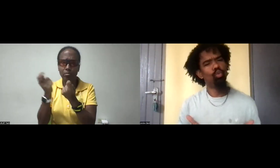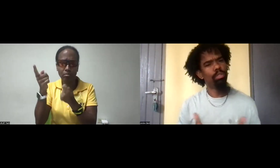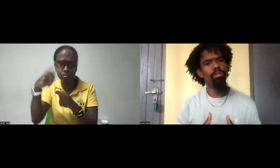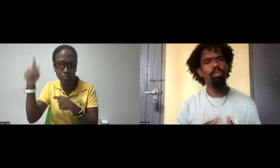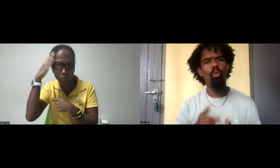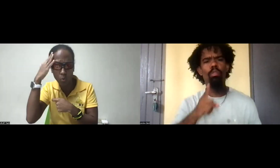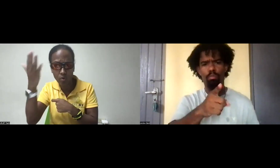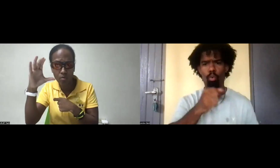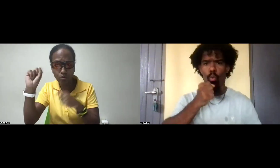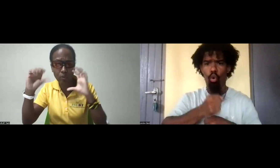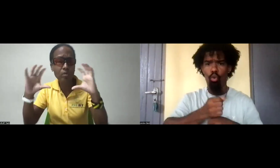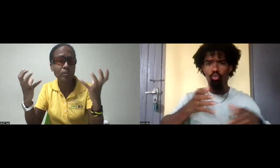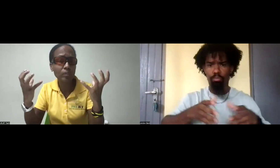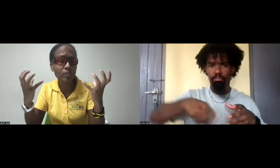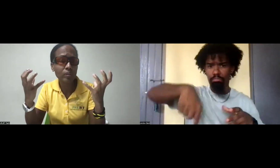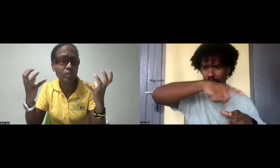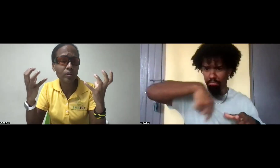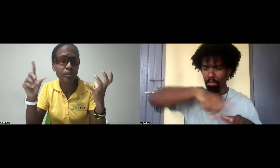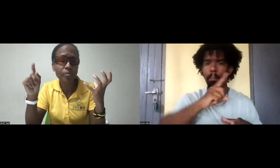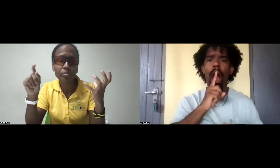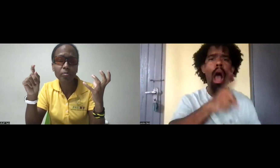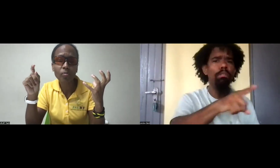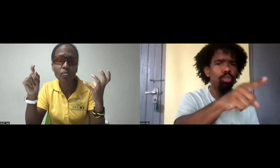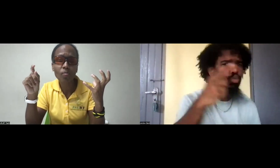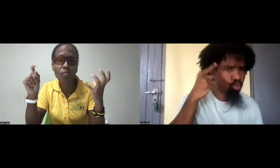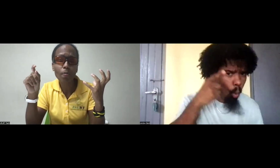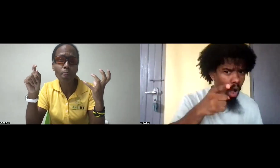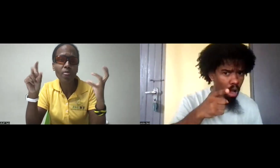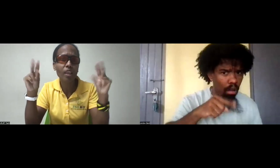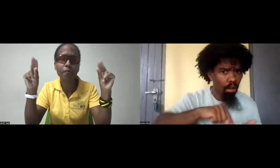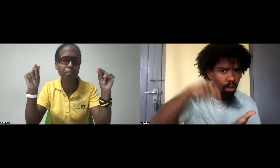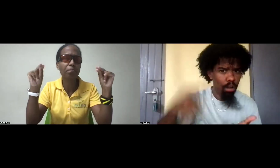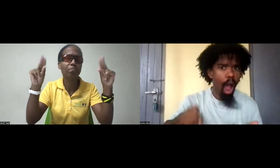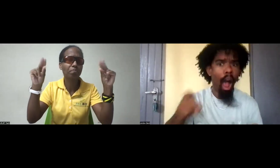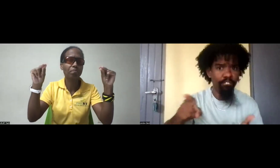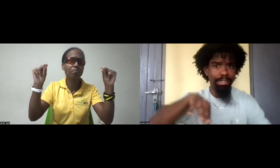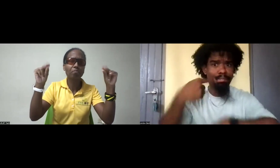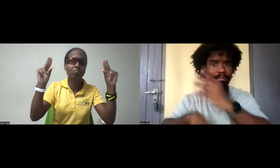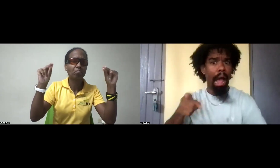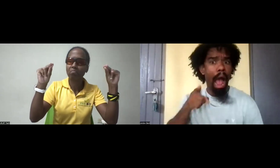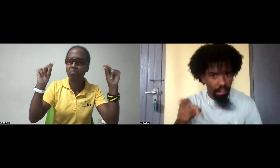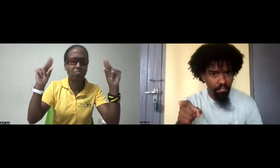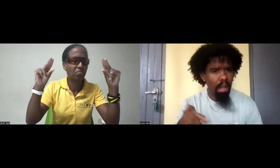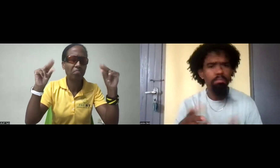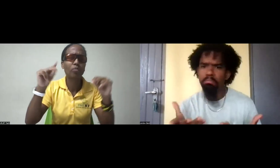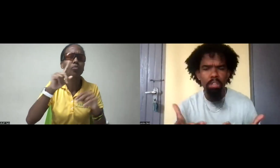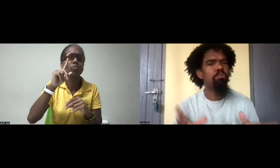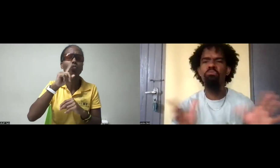class. But me and my team, do we have country sign class? No.